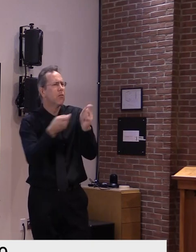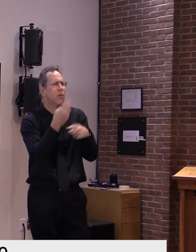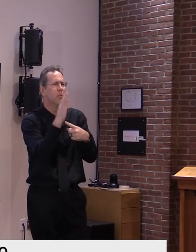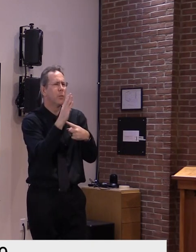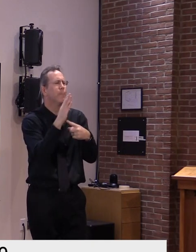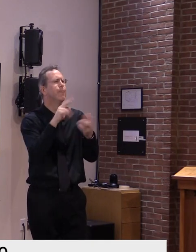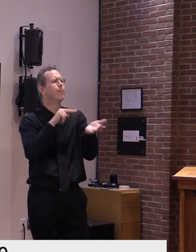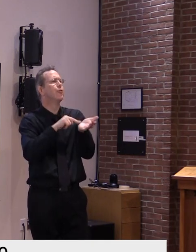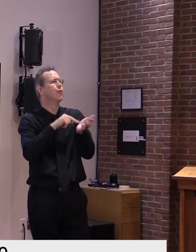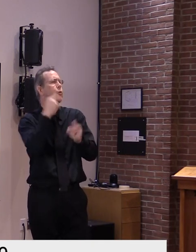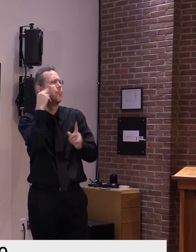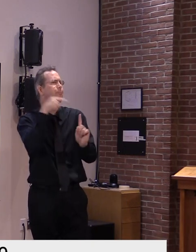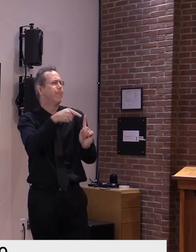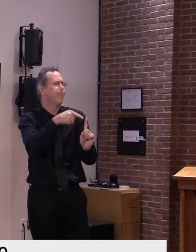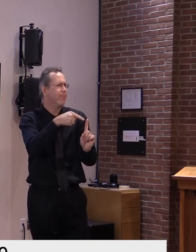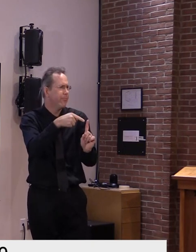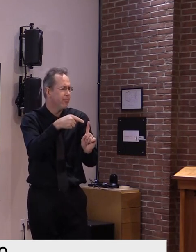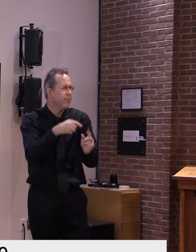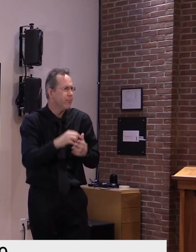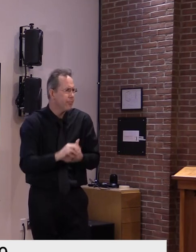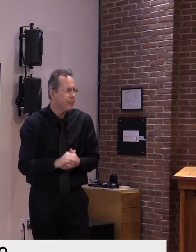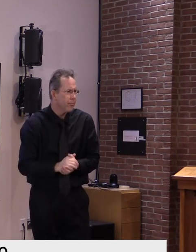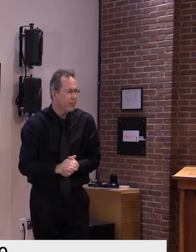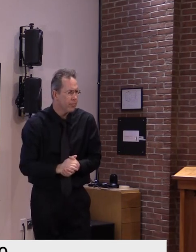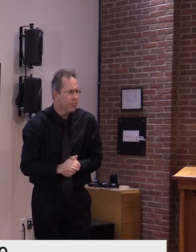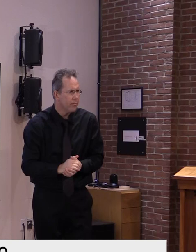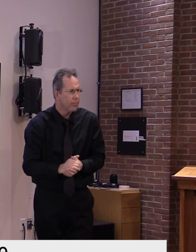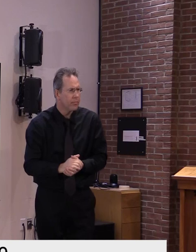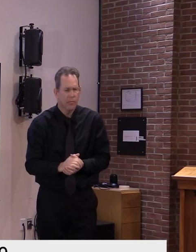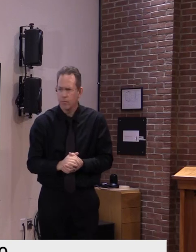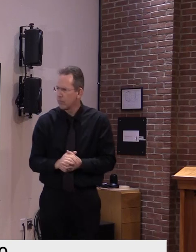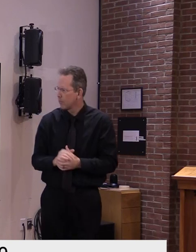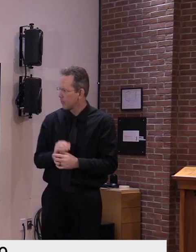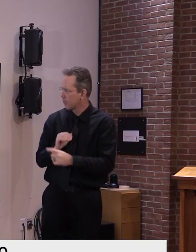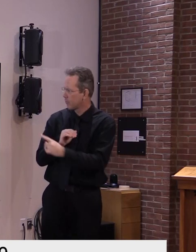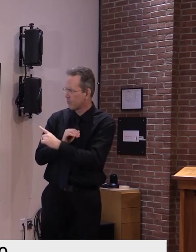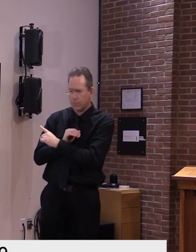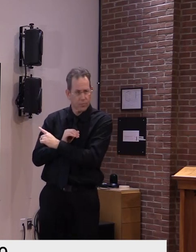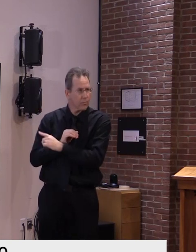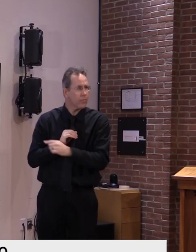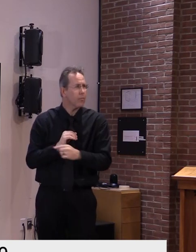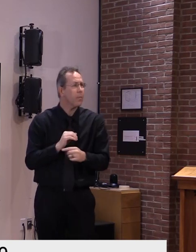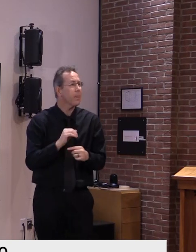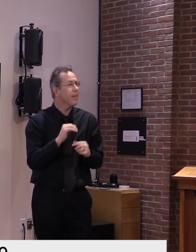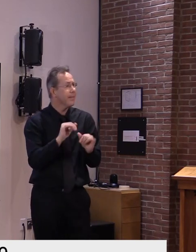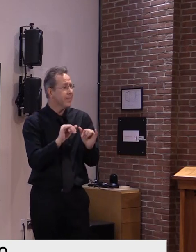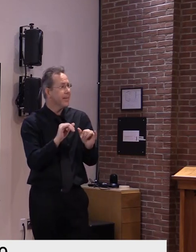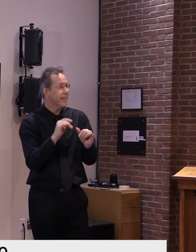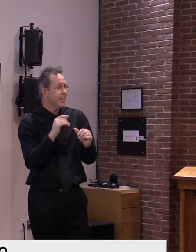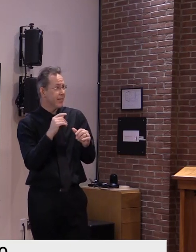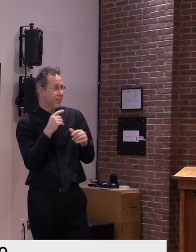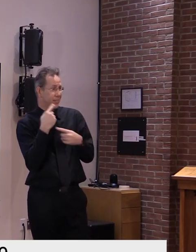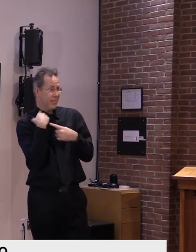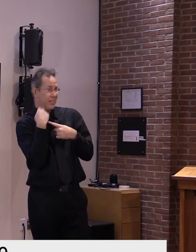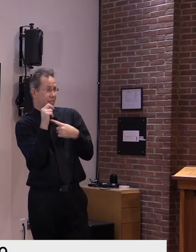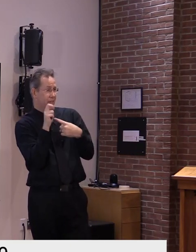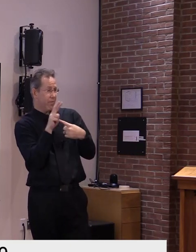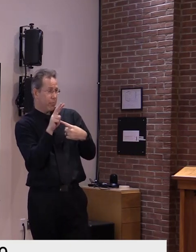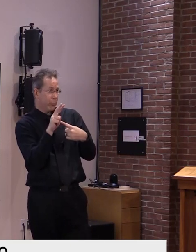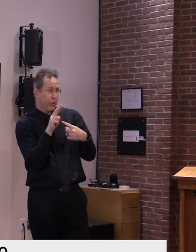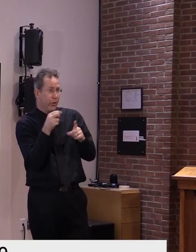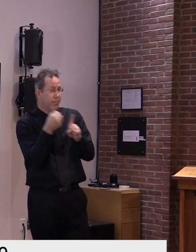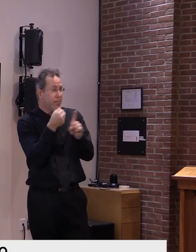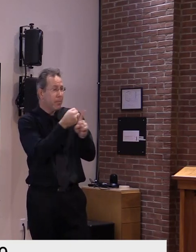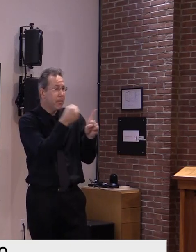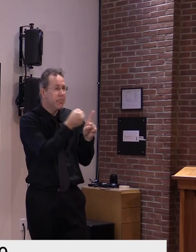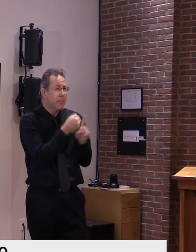As you'll note, we had record-breaking daily case counts at that time, and we see that this increase in